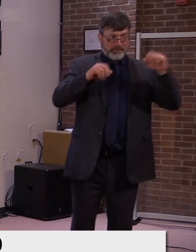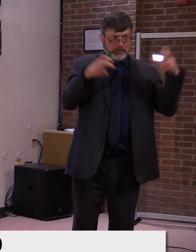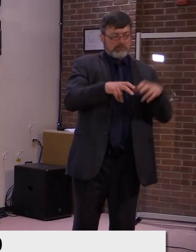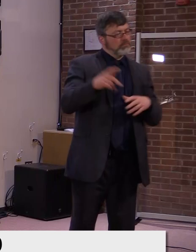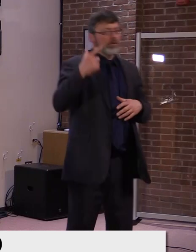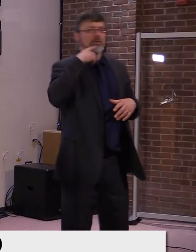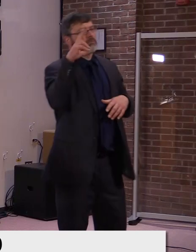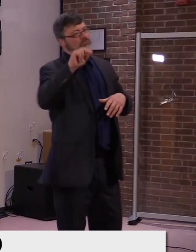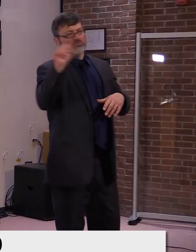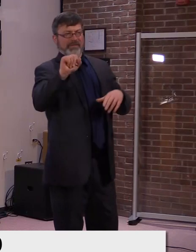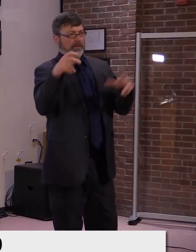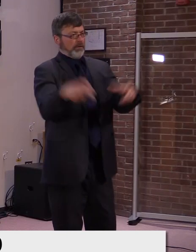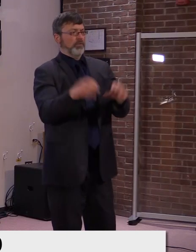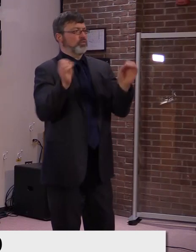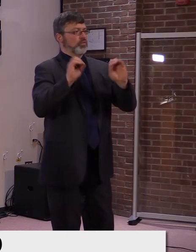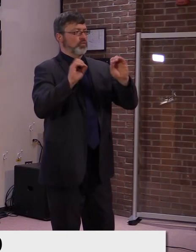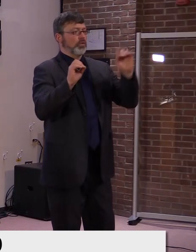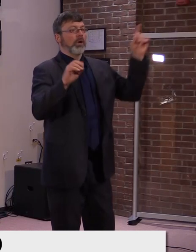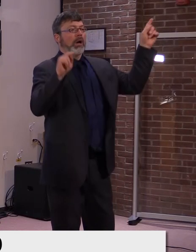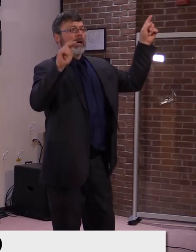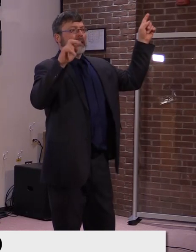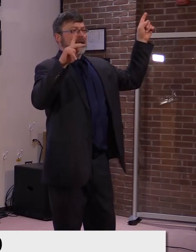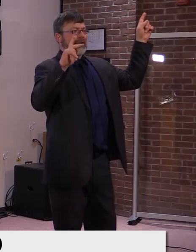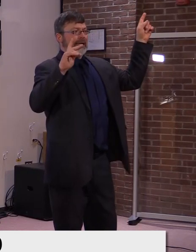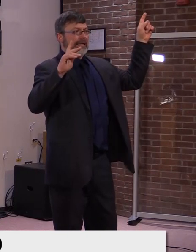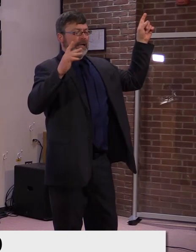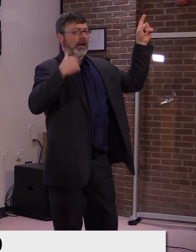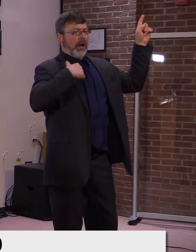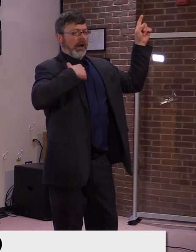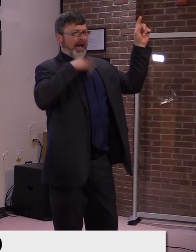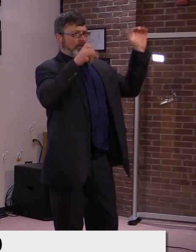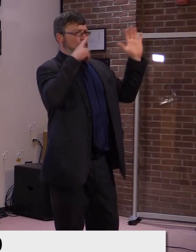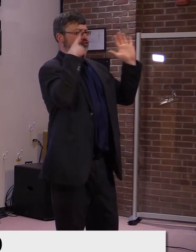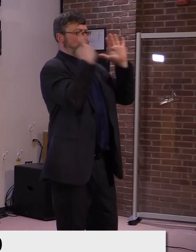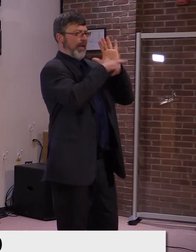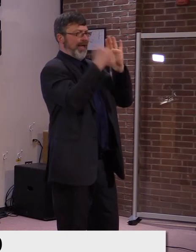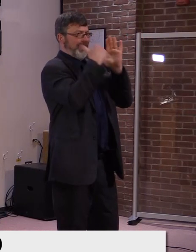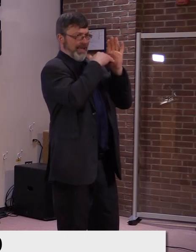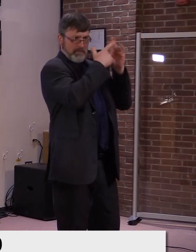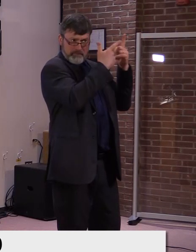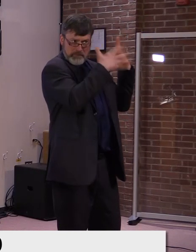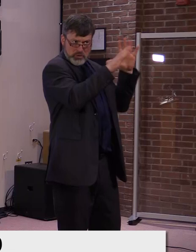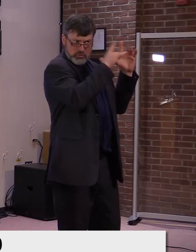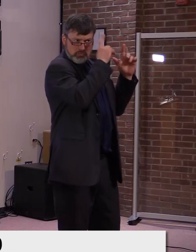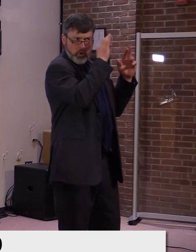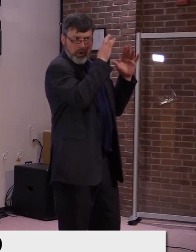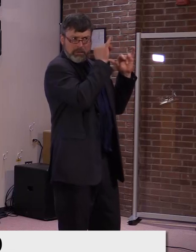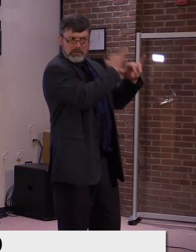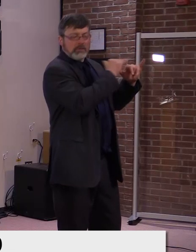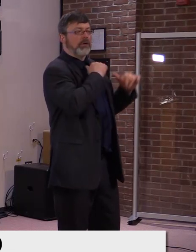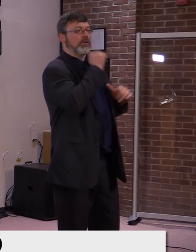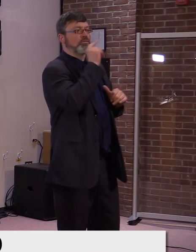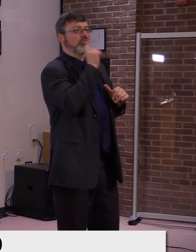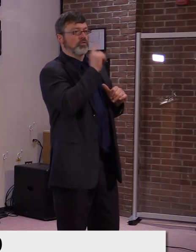it is clean in terms of the virus, and I'll figure out where that status is